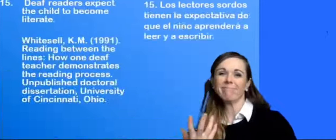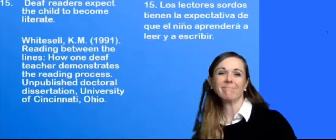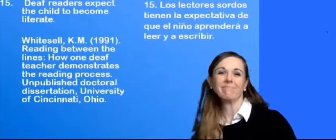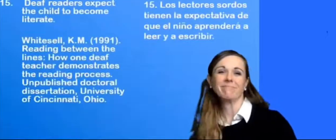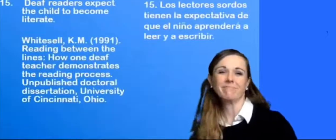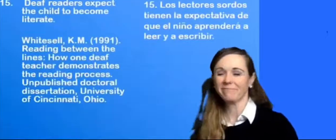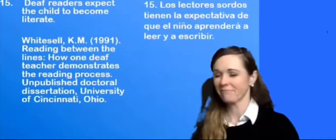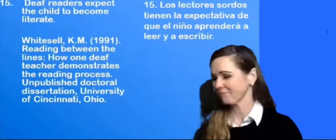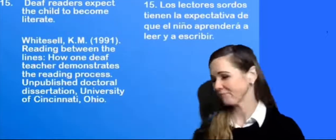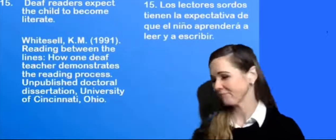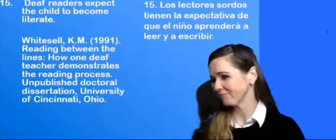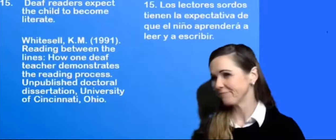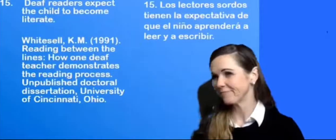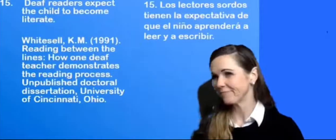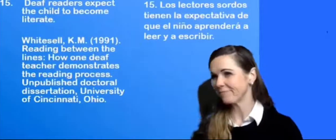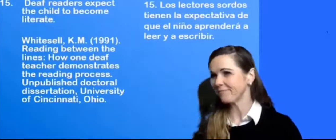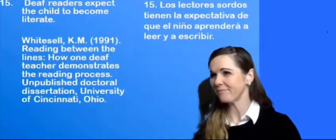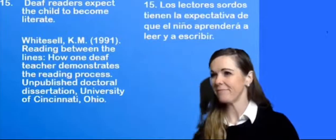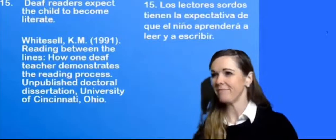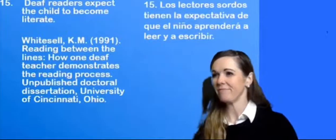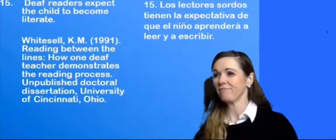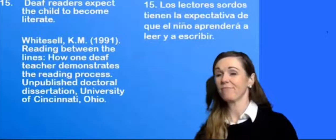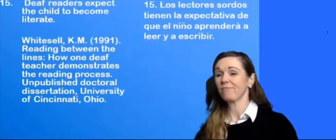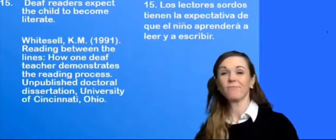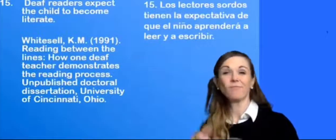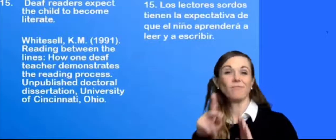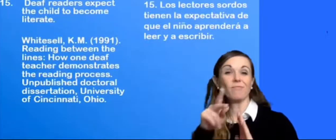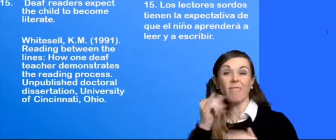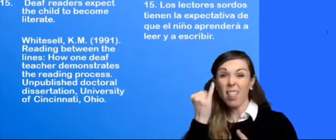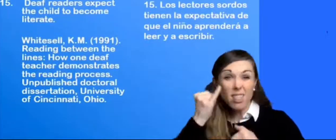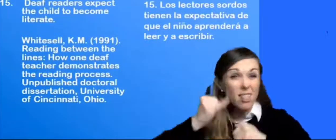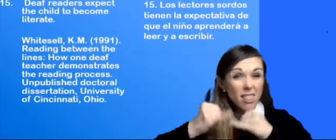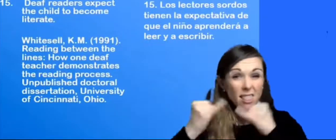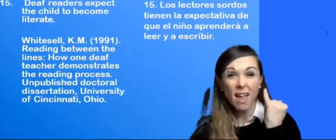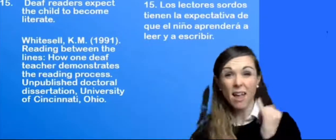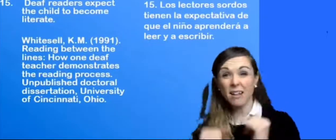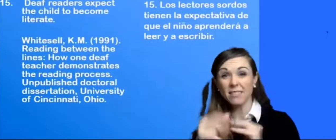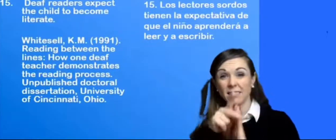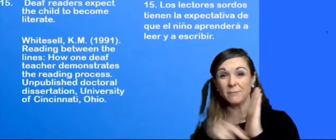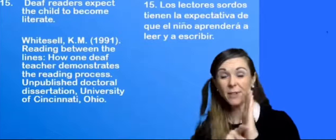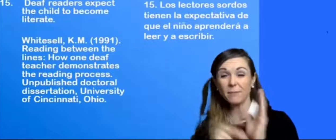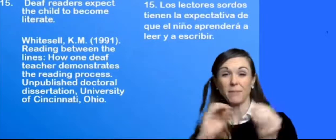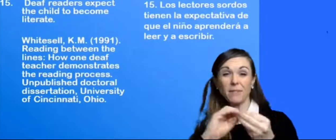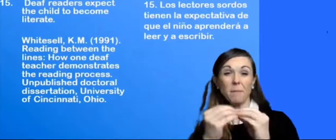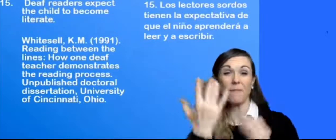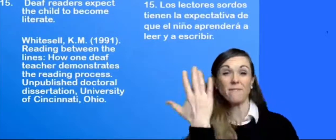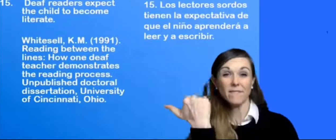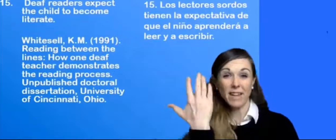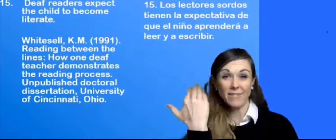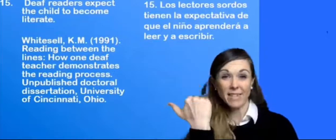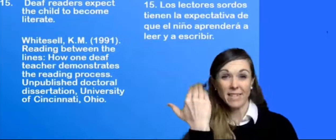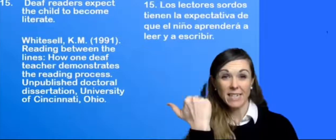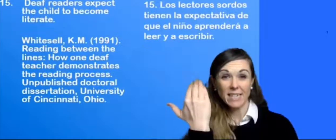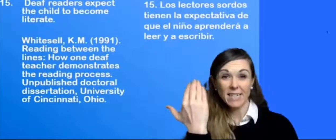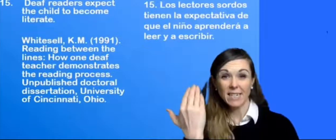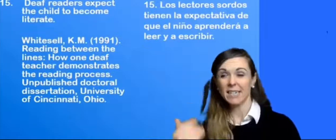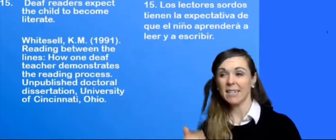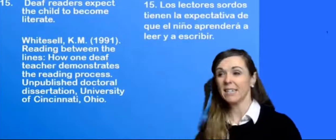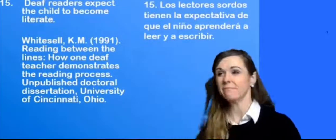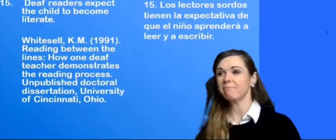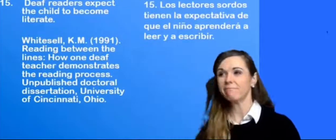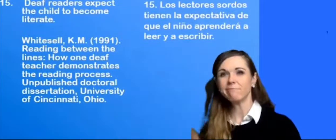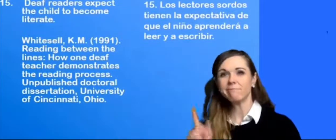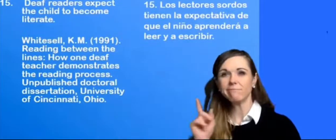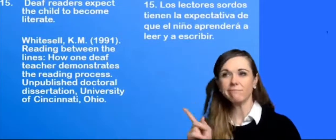read this book even if I don't want to. Keep your kids involved and be present for them and positive.